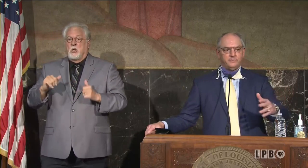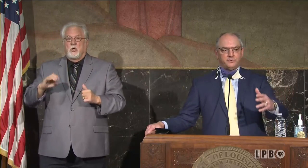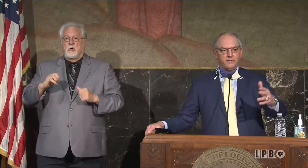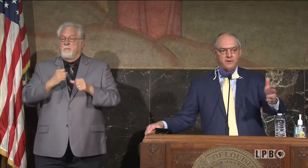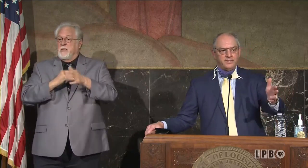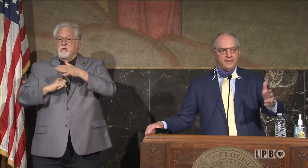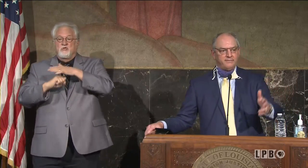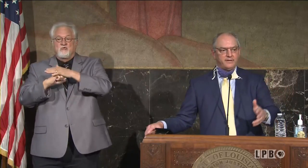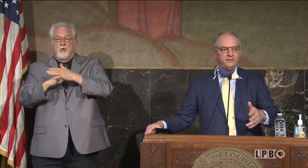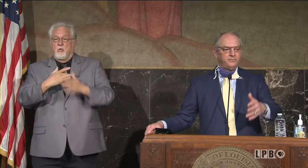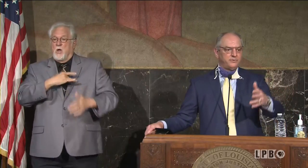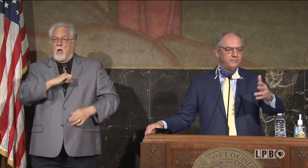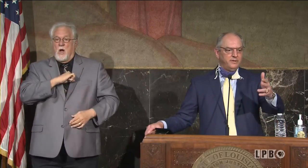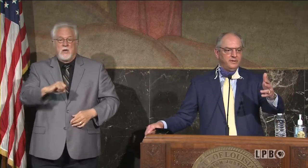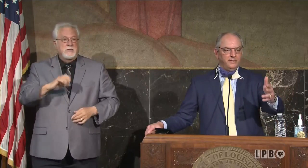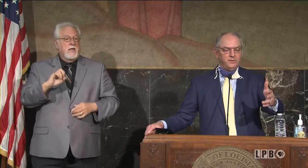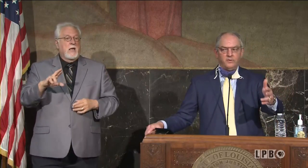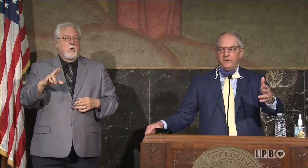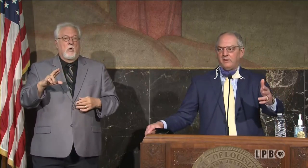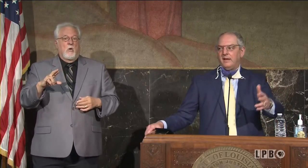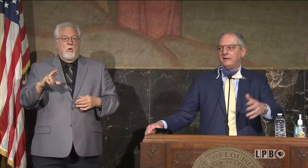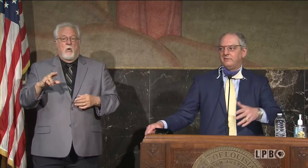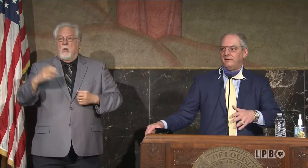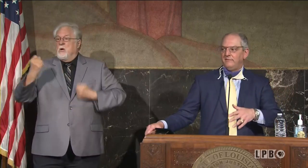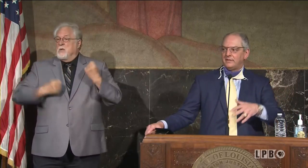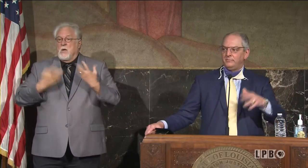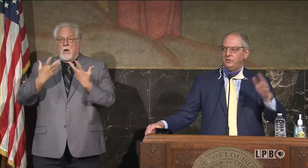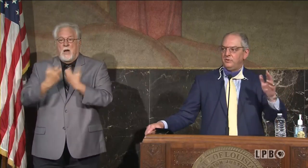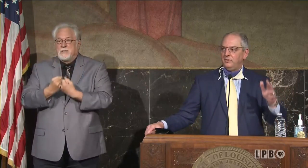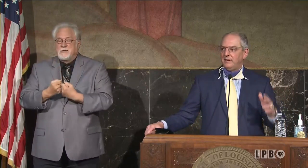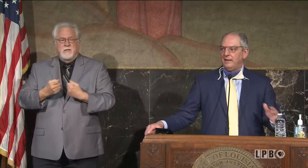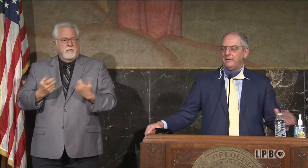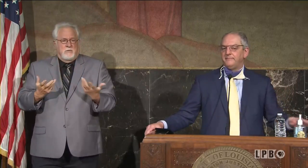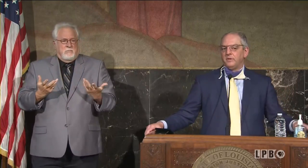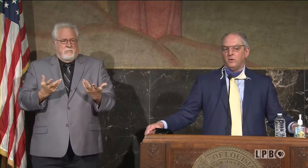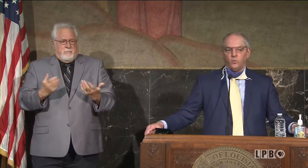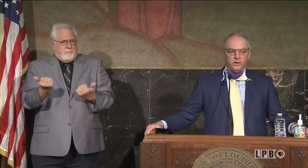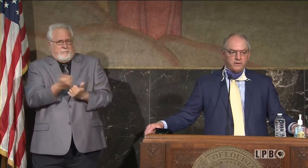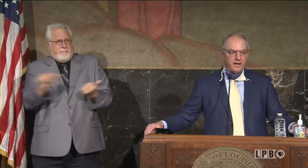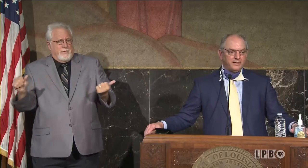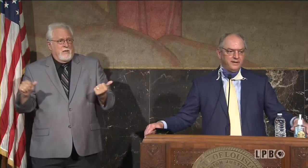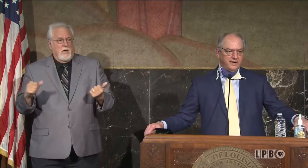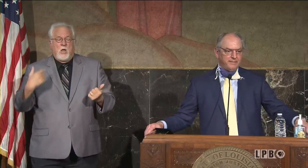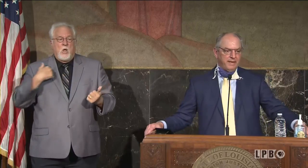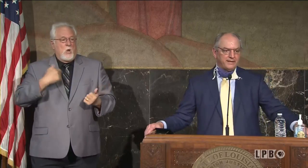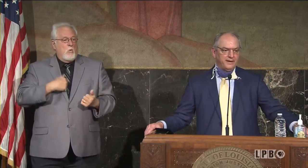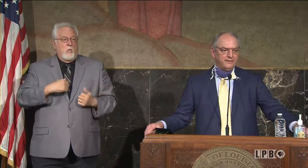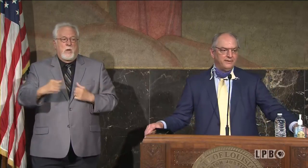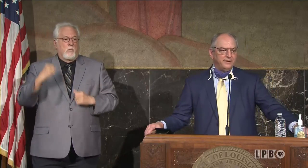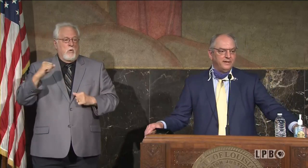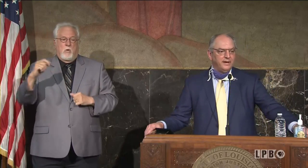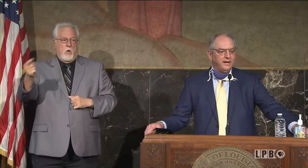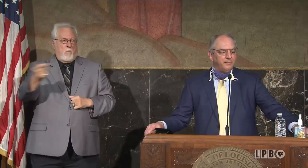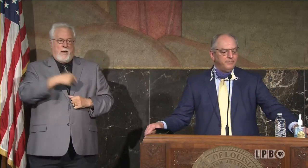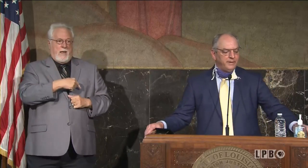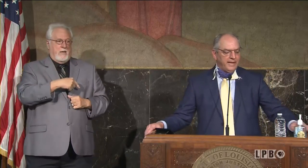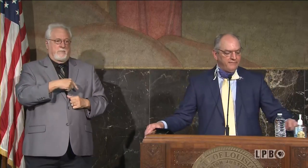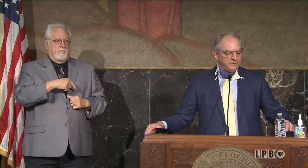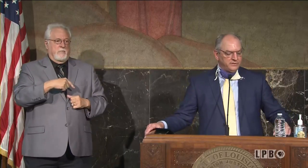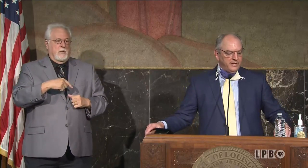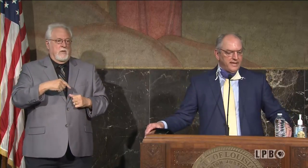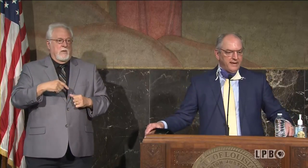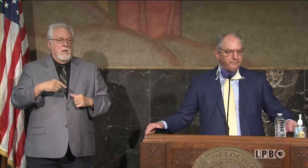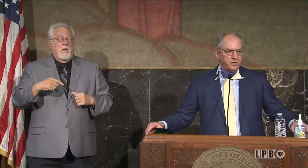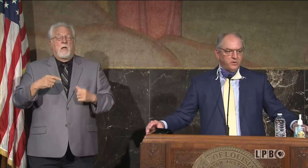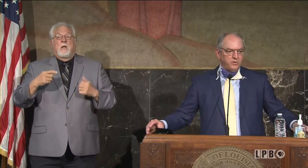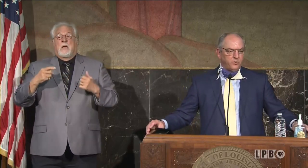stroke victims or heart attack victims or motor vehicle accident victims, you name it. We are not going to get back there. But